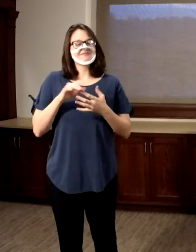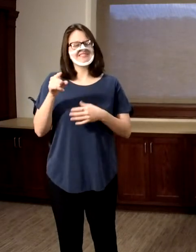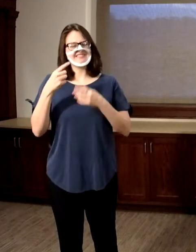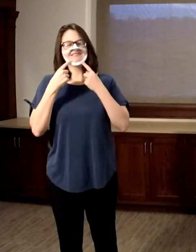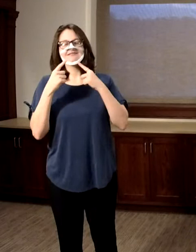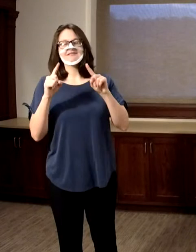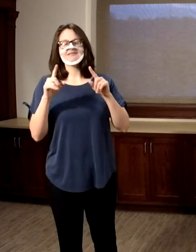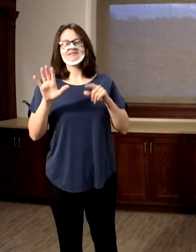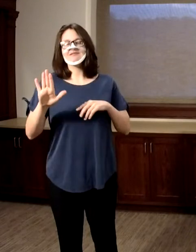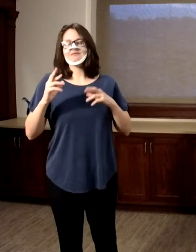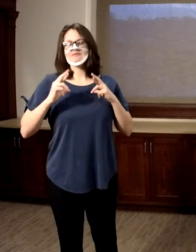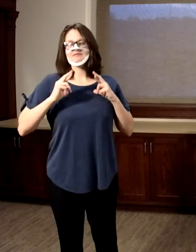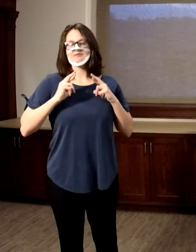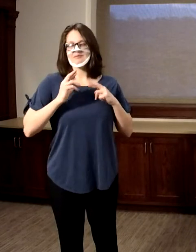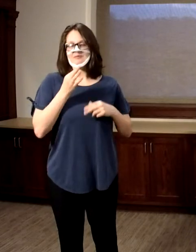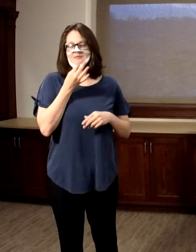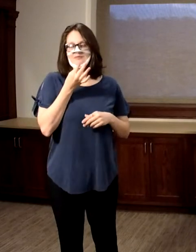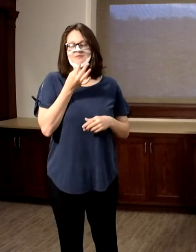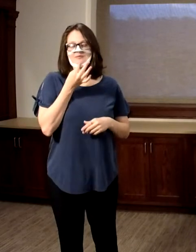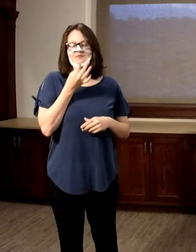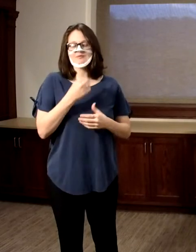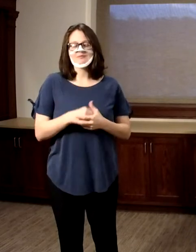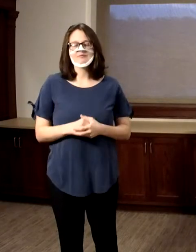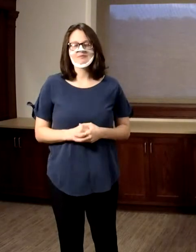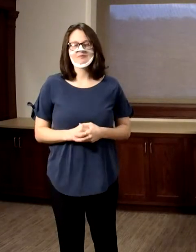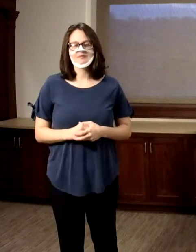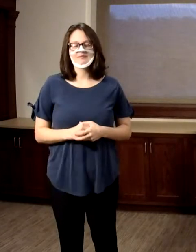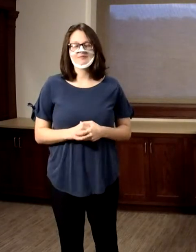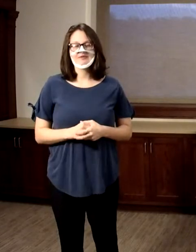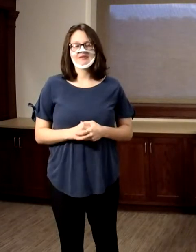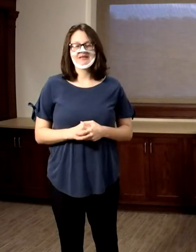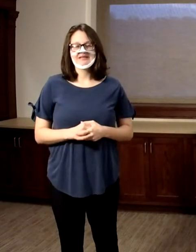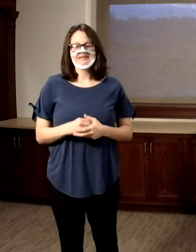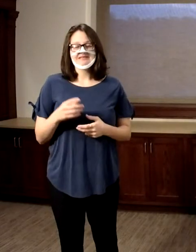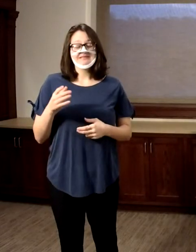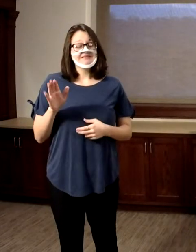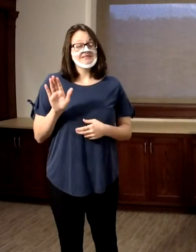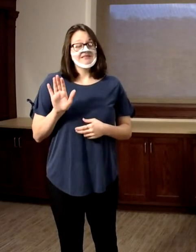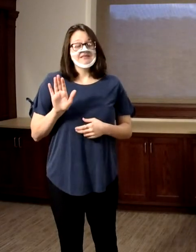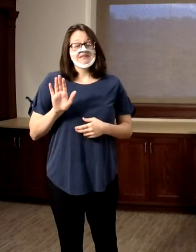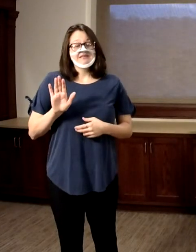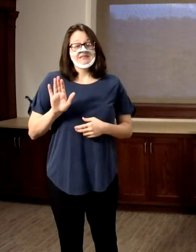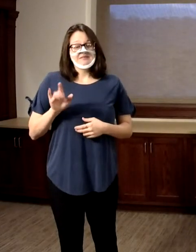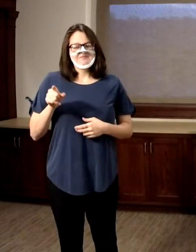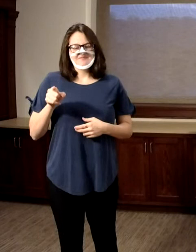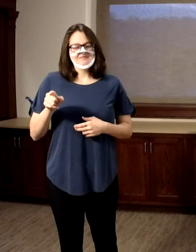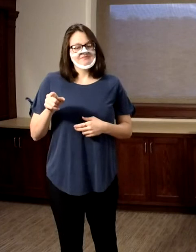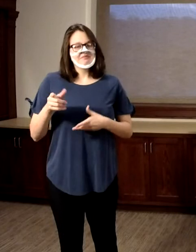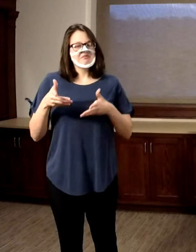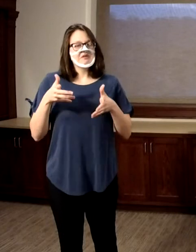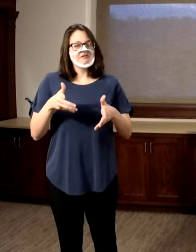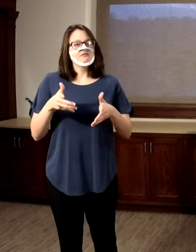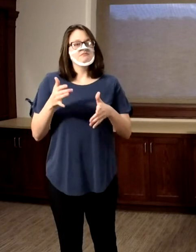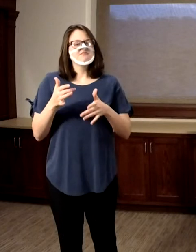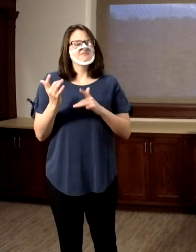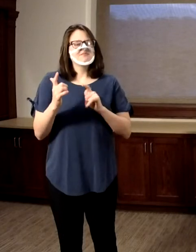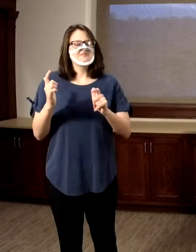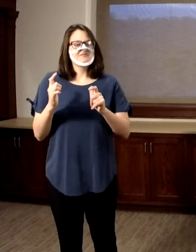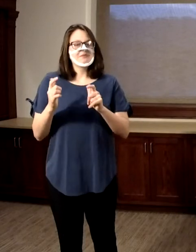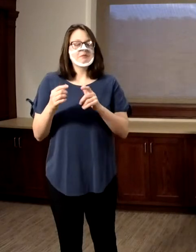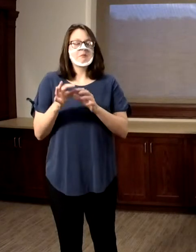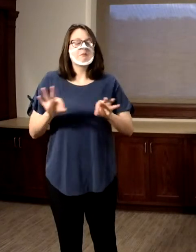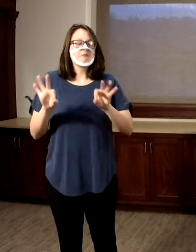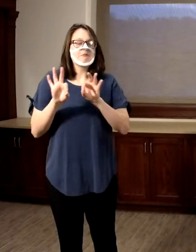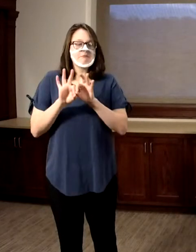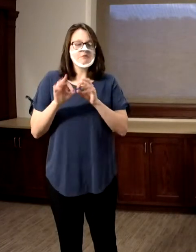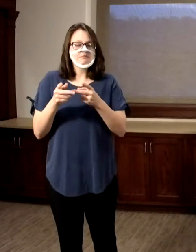his retirement from county government. He will leave behind many big shoes to fill. The other thing I will say,